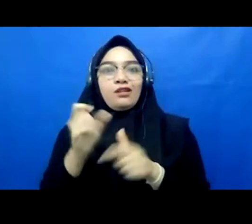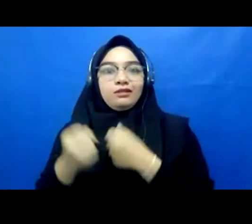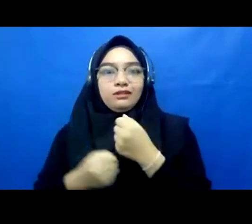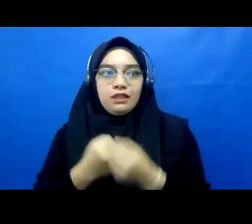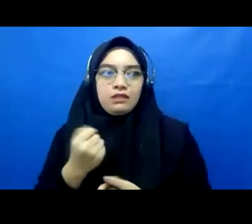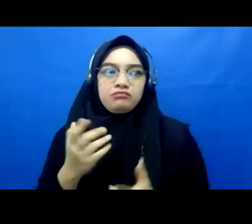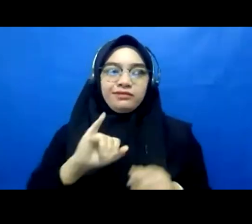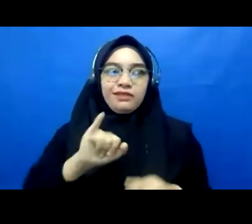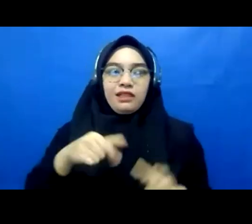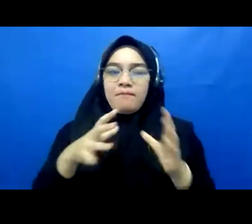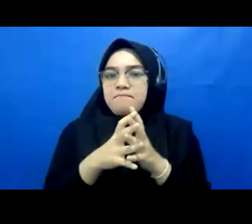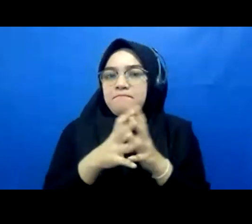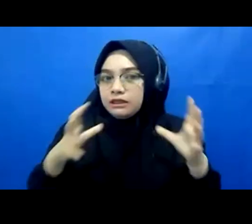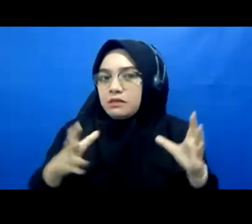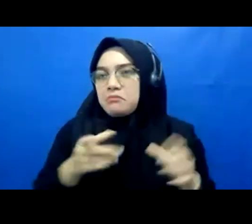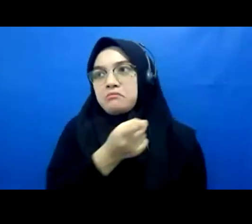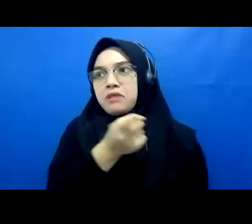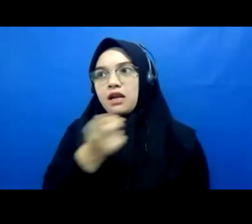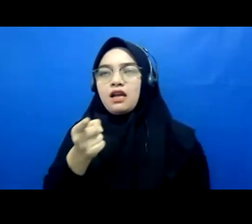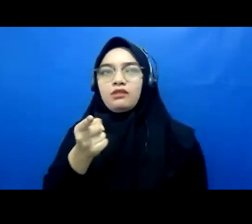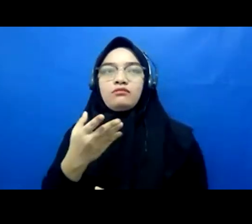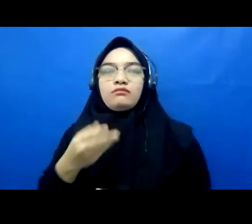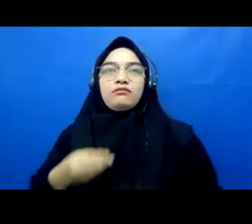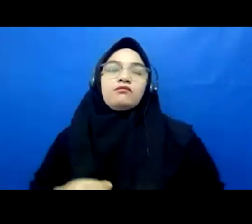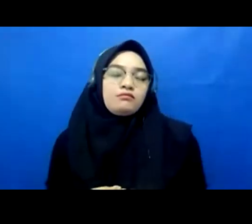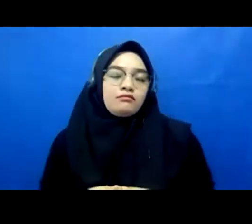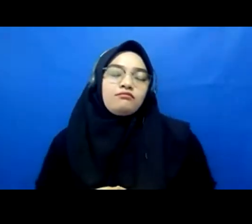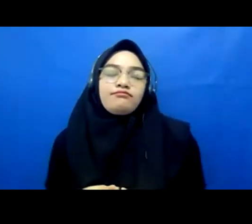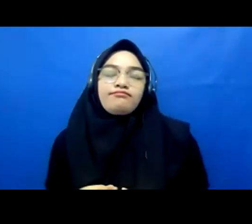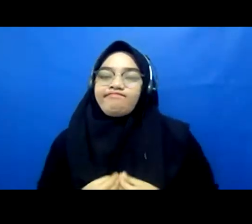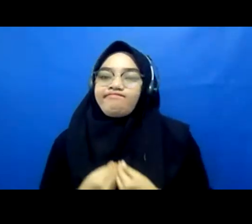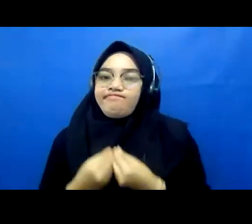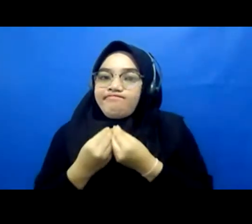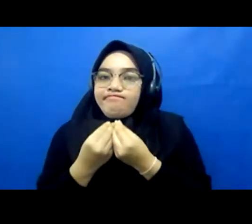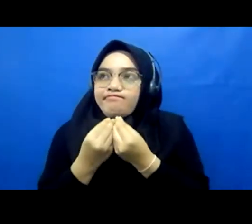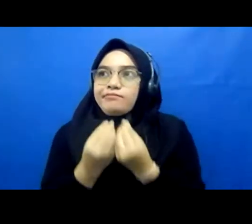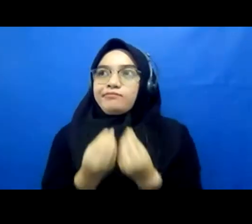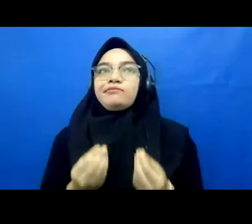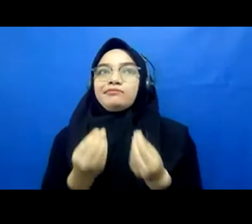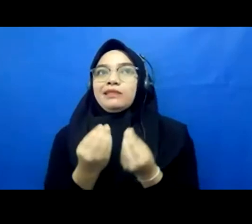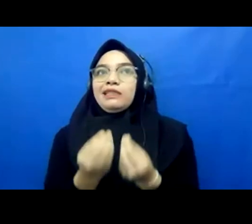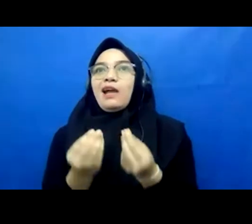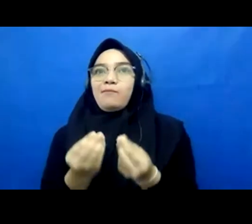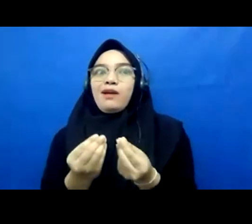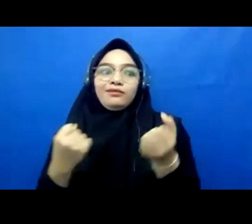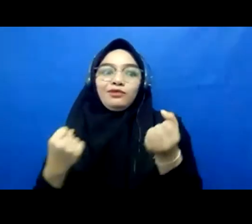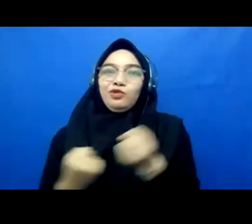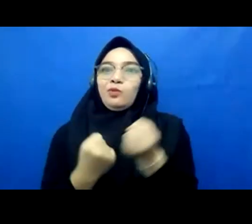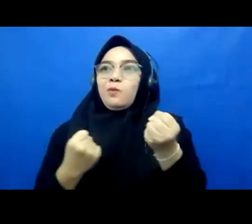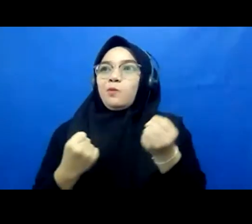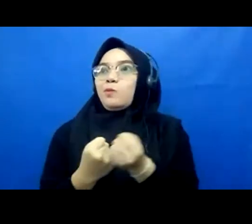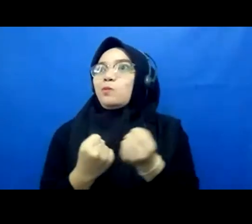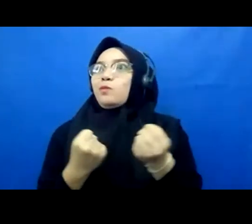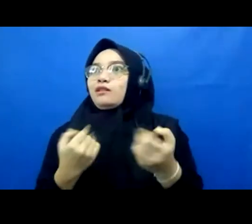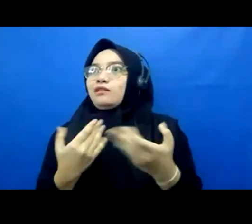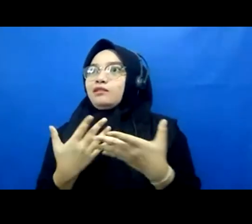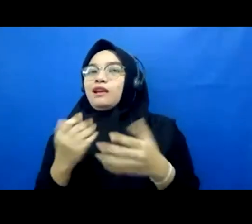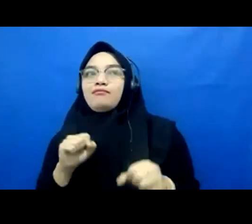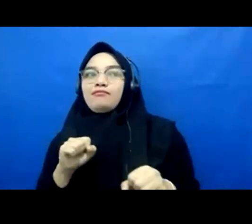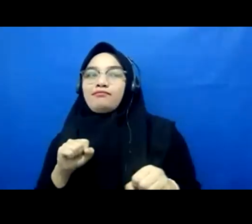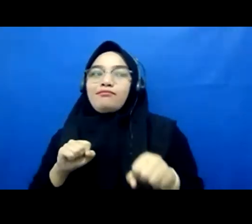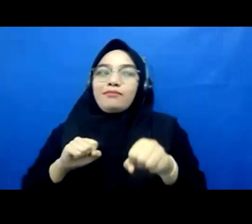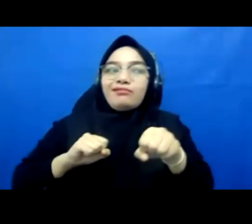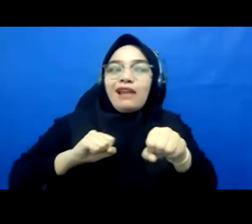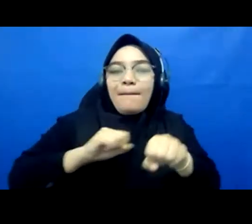them are providing such impactful support to helping employers